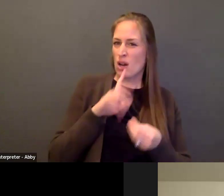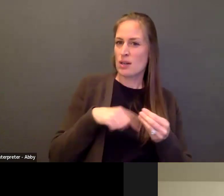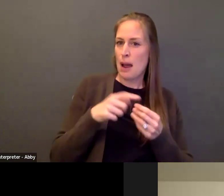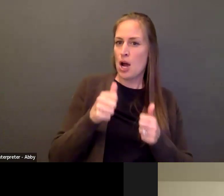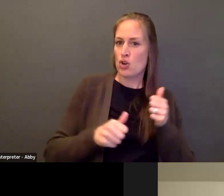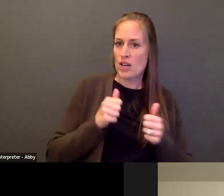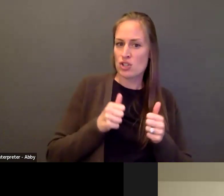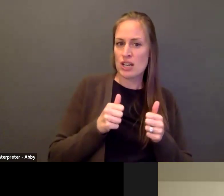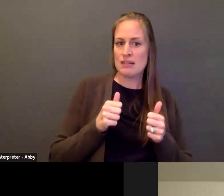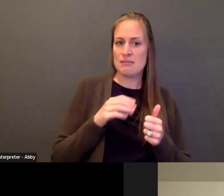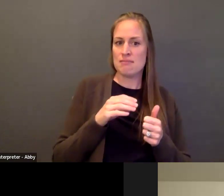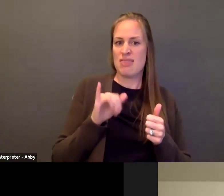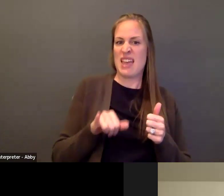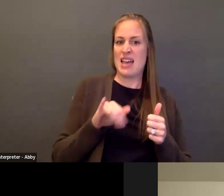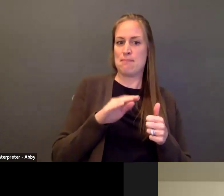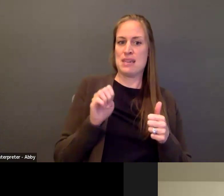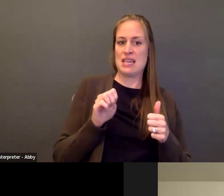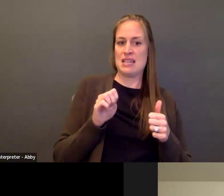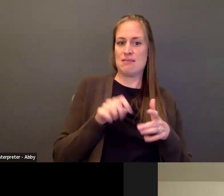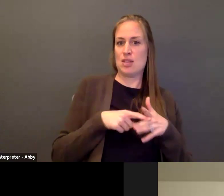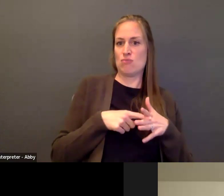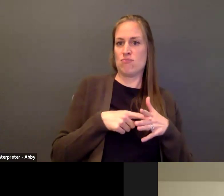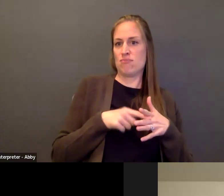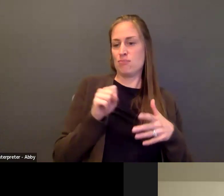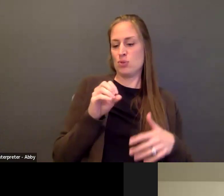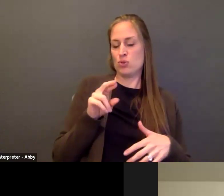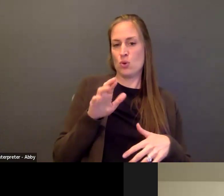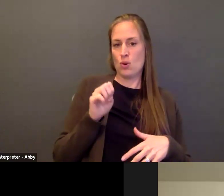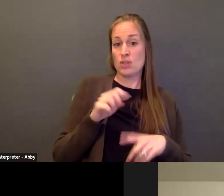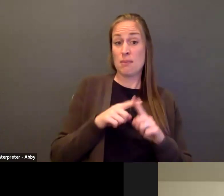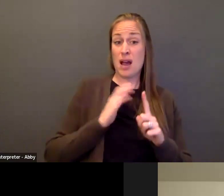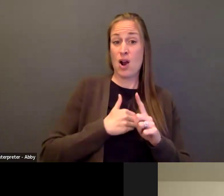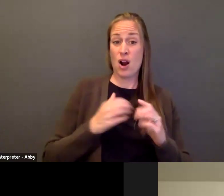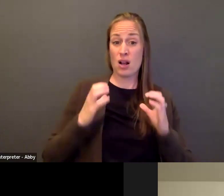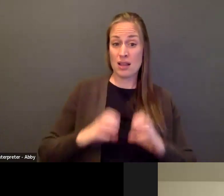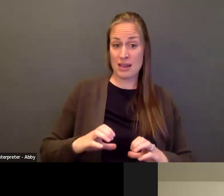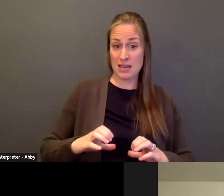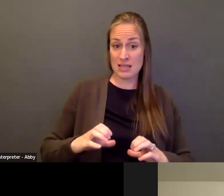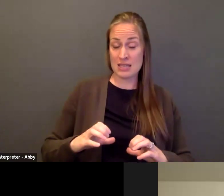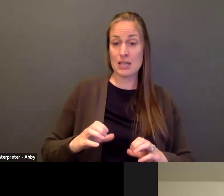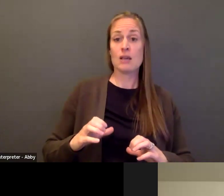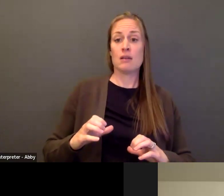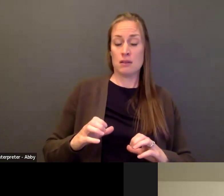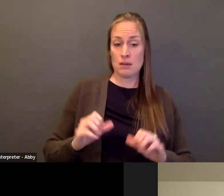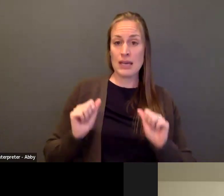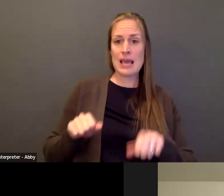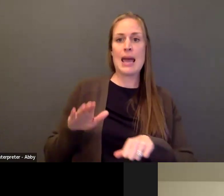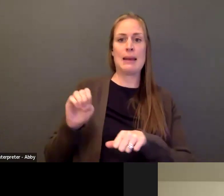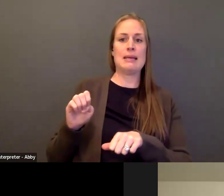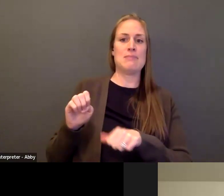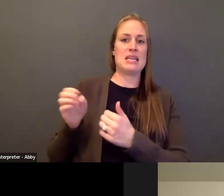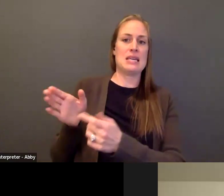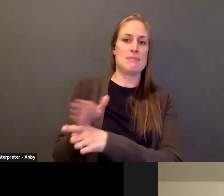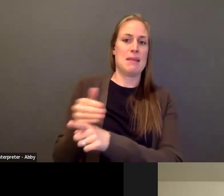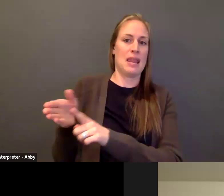not the only source. Our clients are the vulnerable population, but they're also the manipulatable population. So we have clients